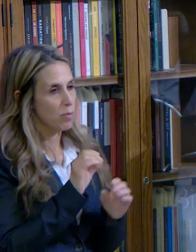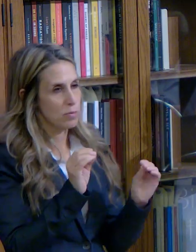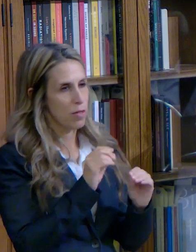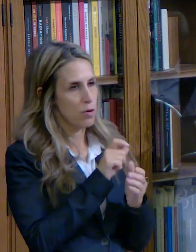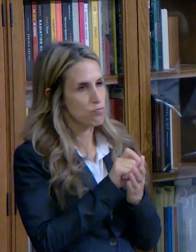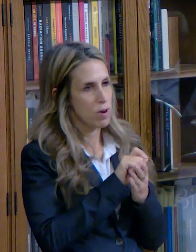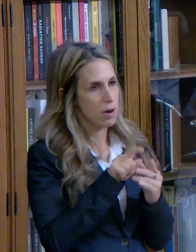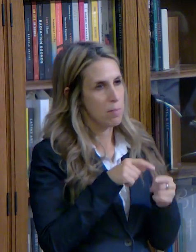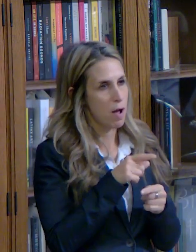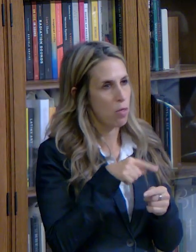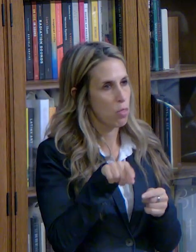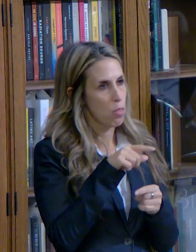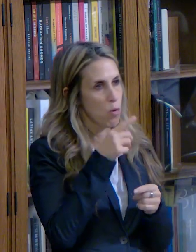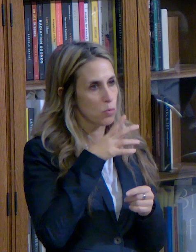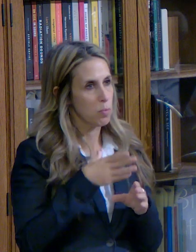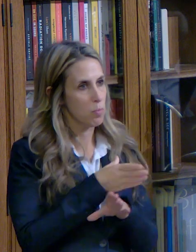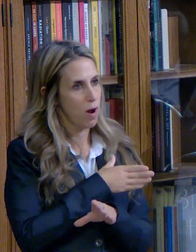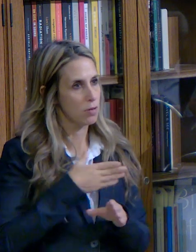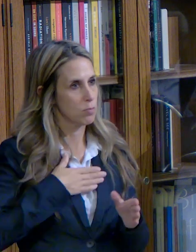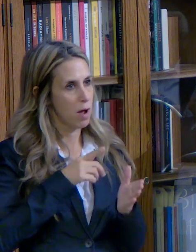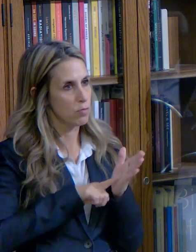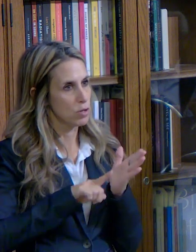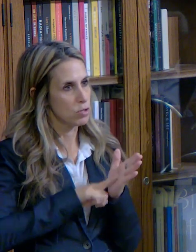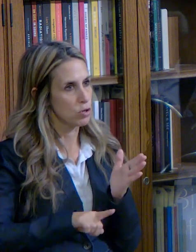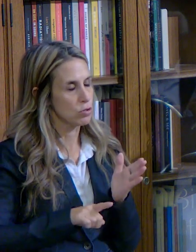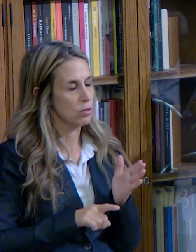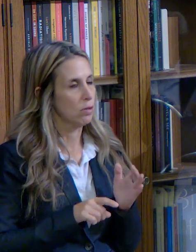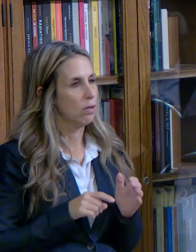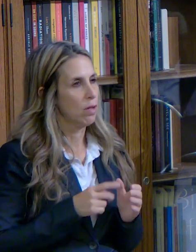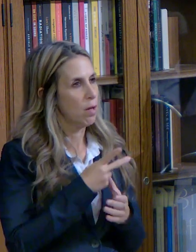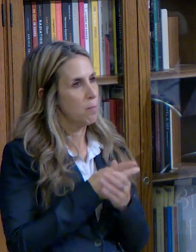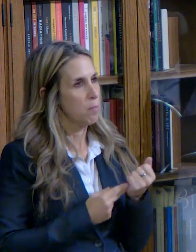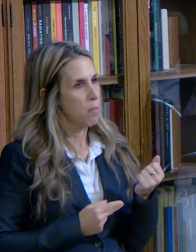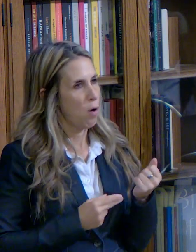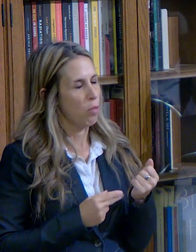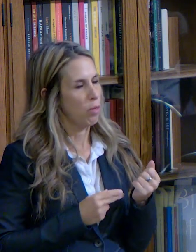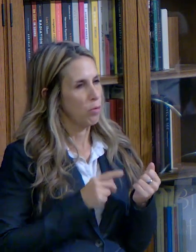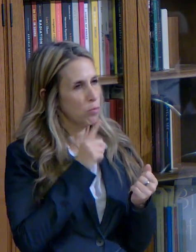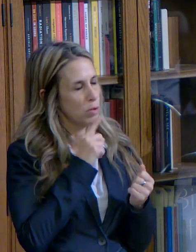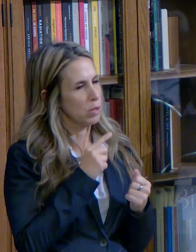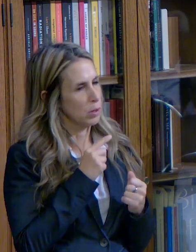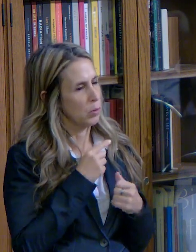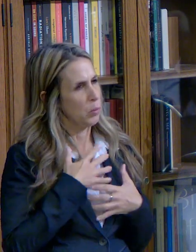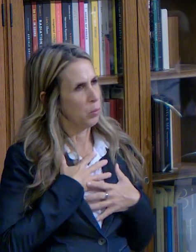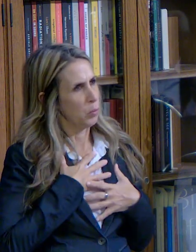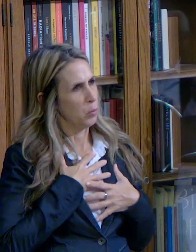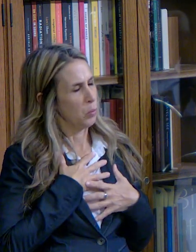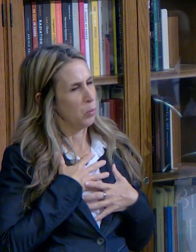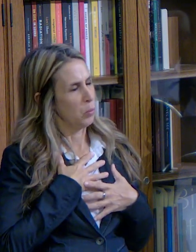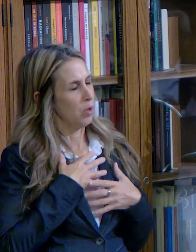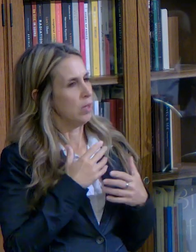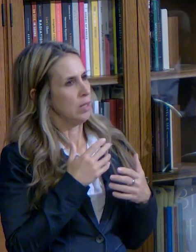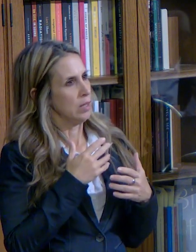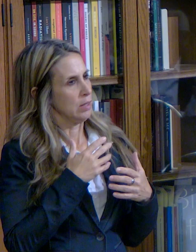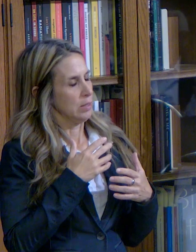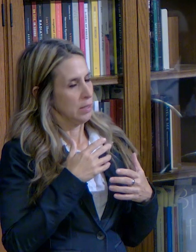women prior to my research this was both a daunting and rewarding